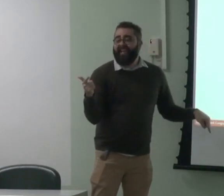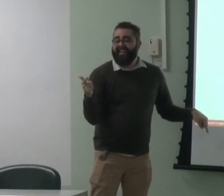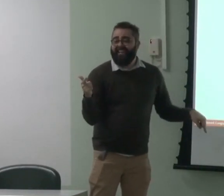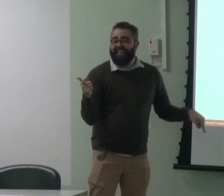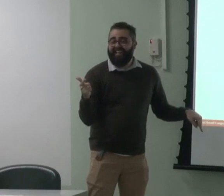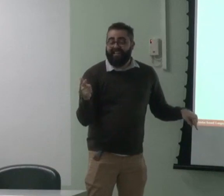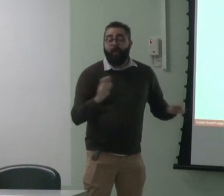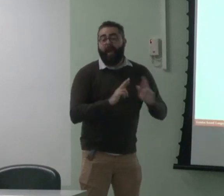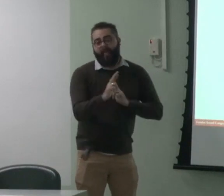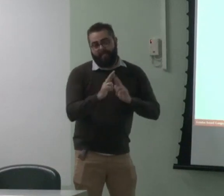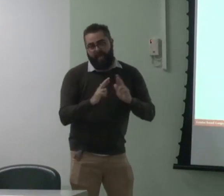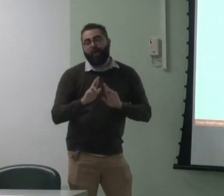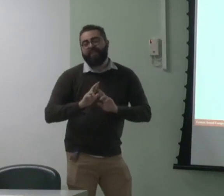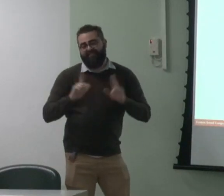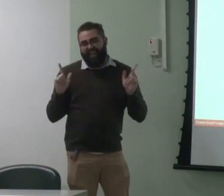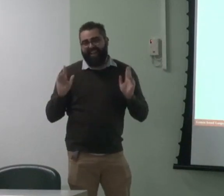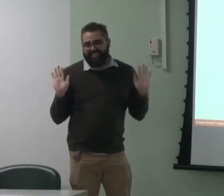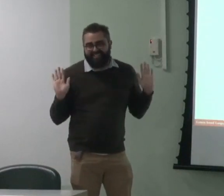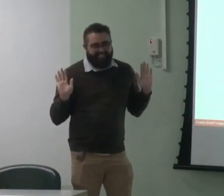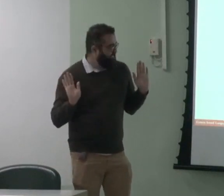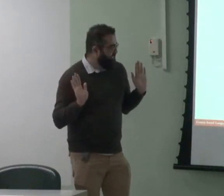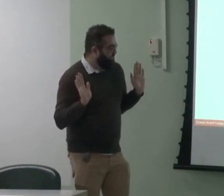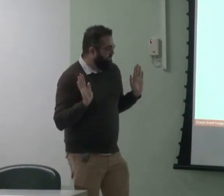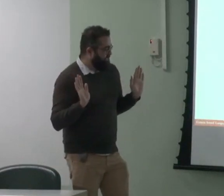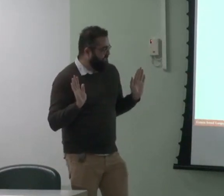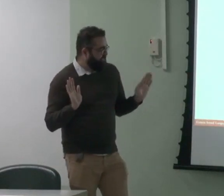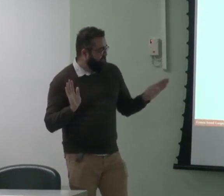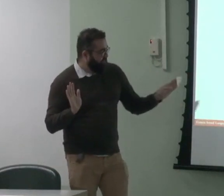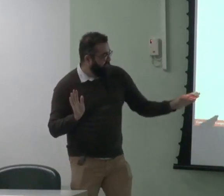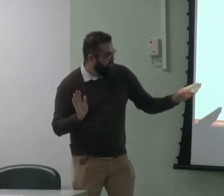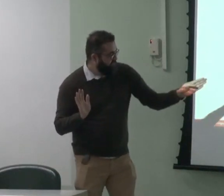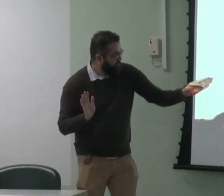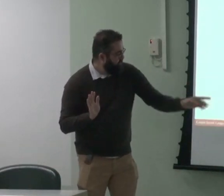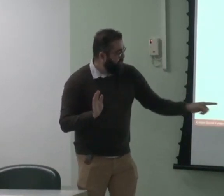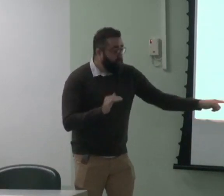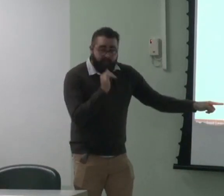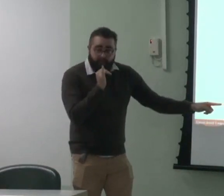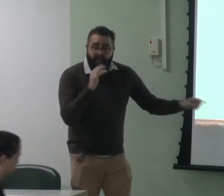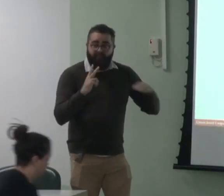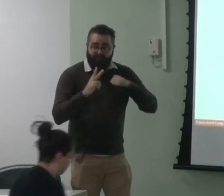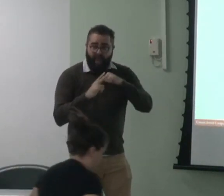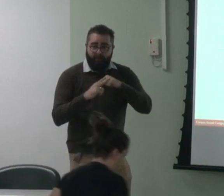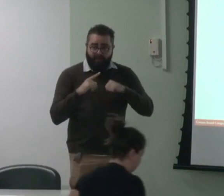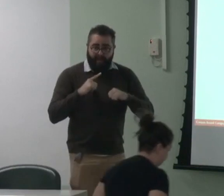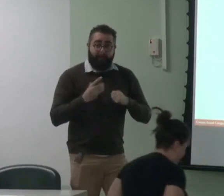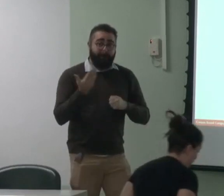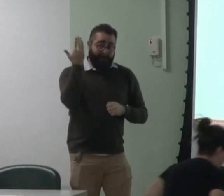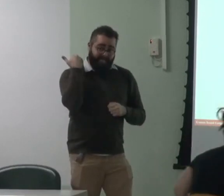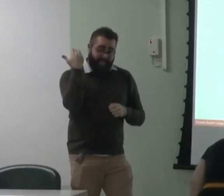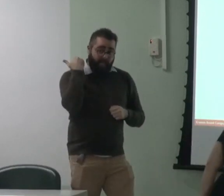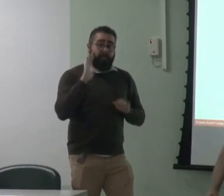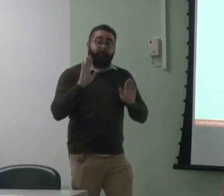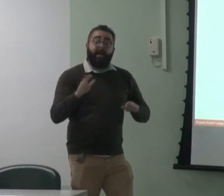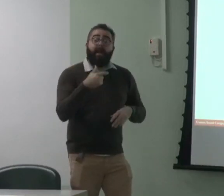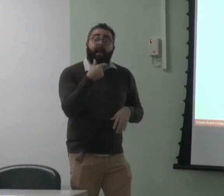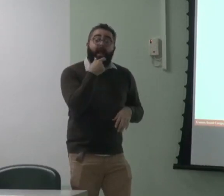then in the passive, past passive example, or past passive verb in English,